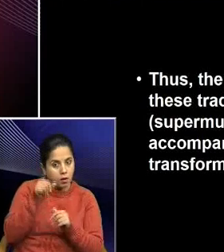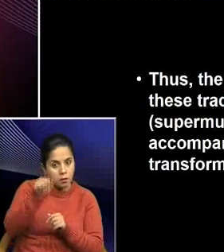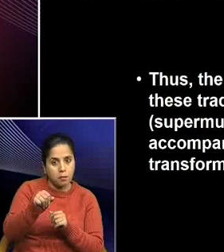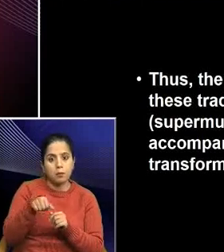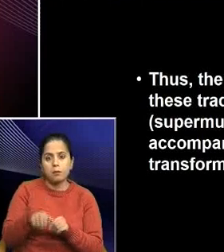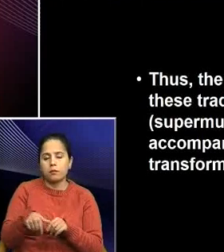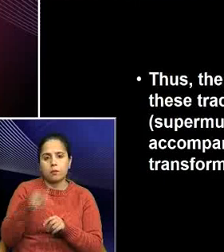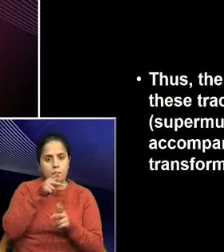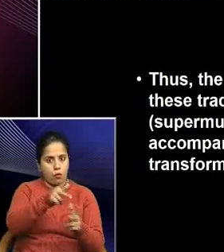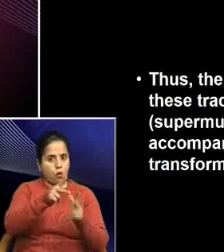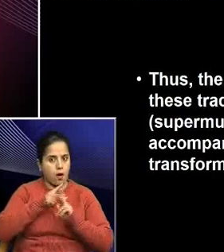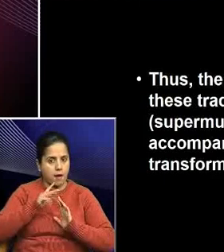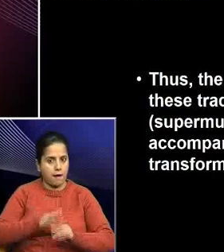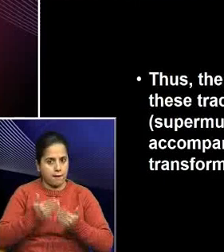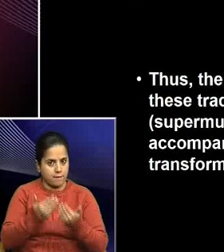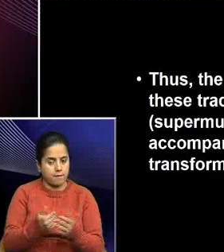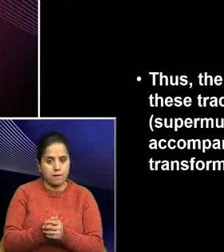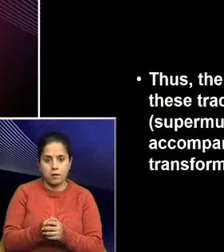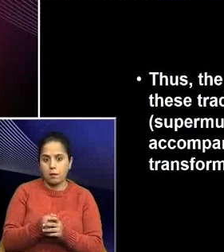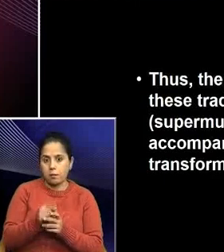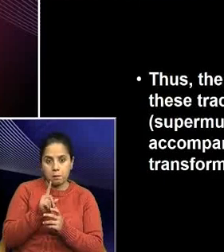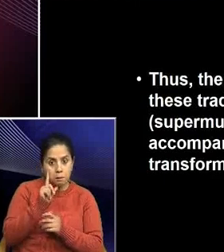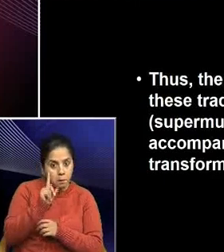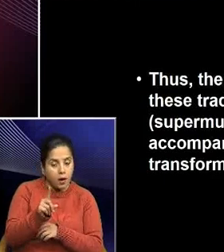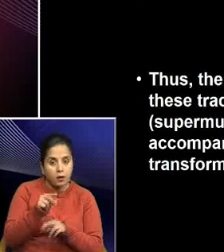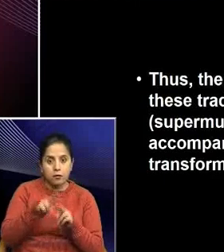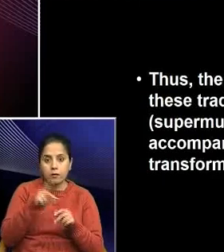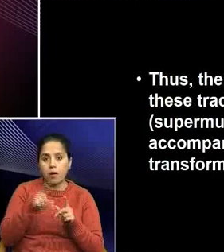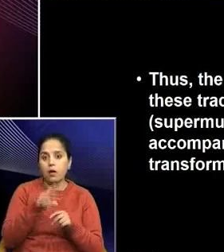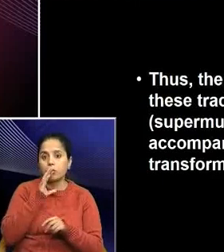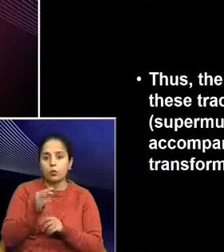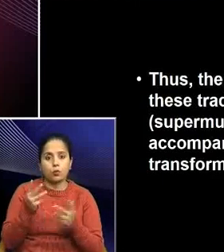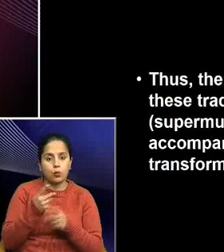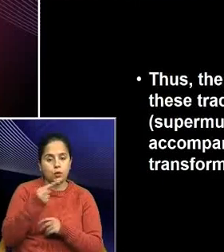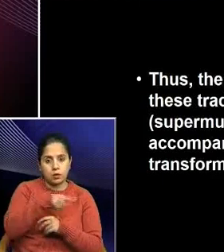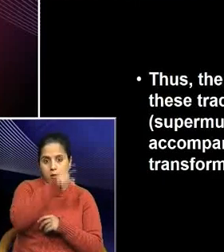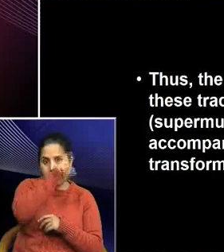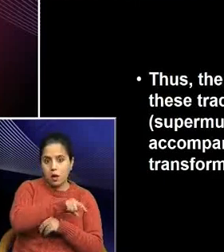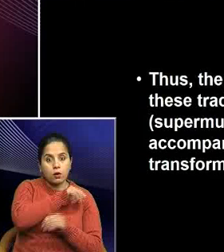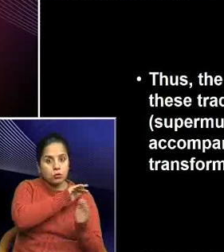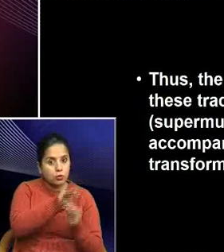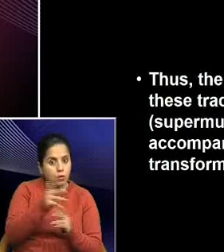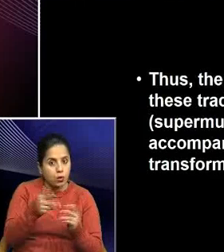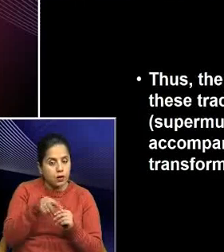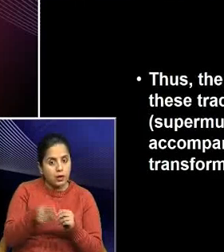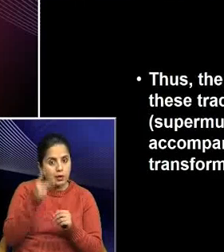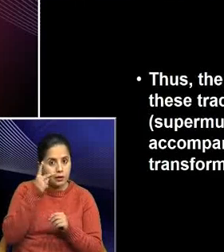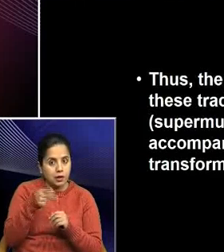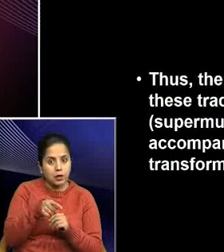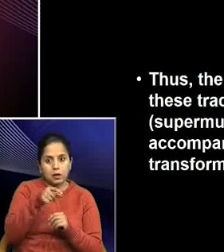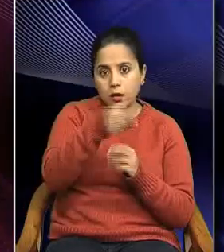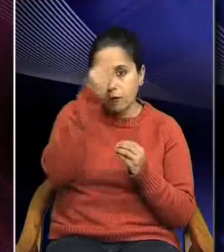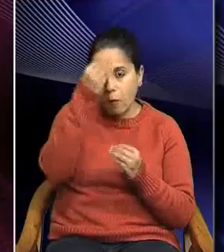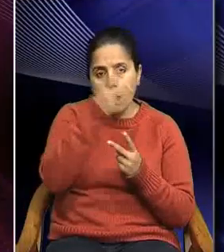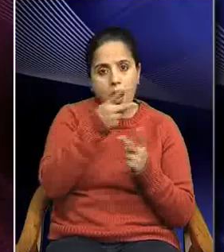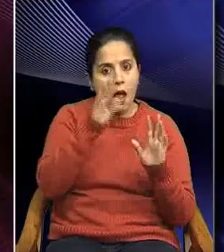is told to us, whereas fact of the matter is that they are accompanied by substantial transformation.